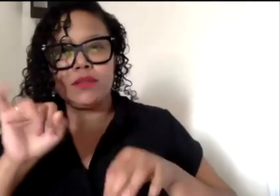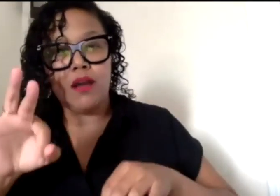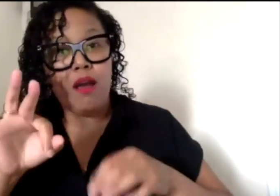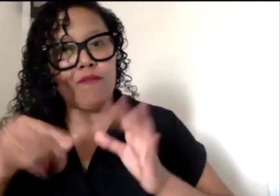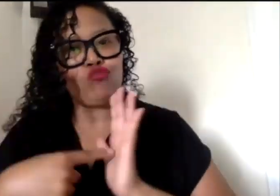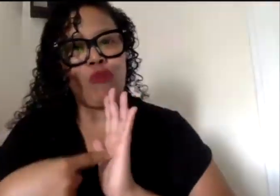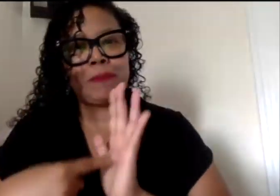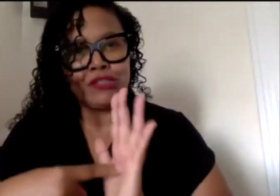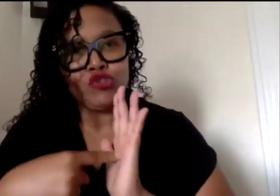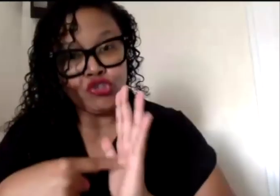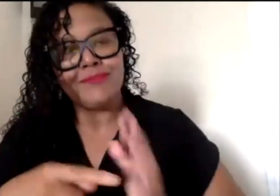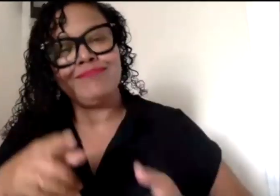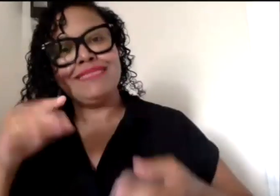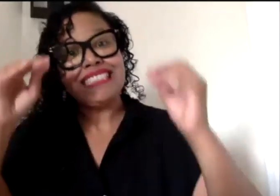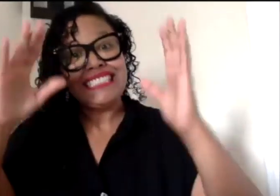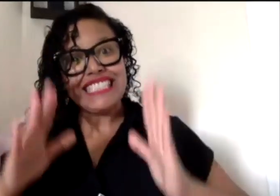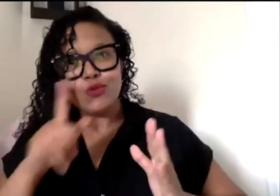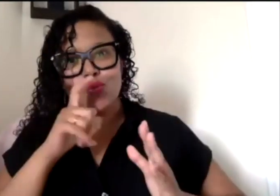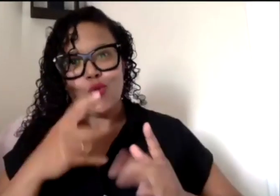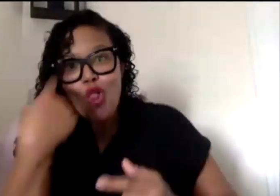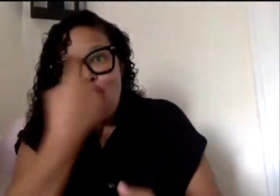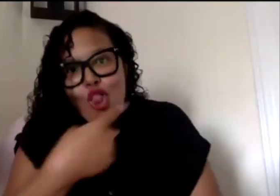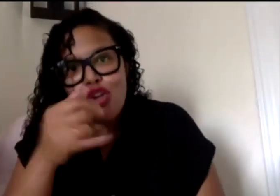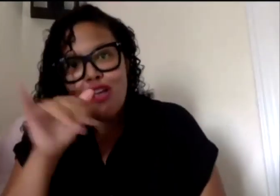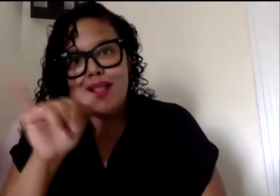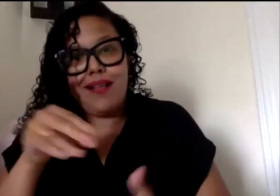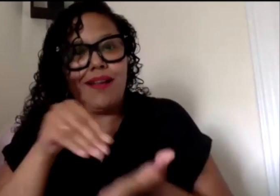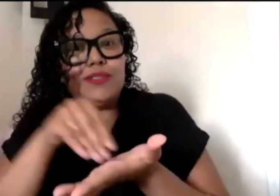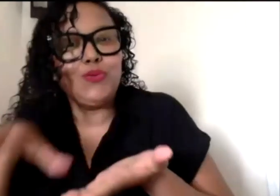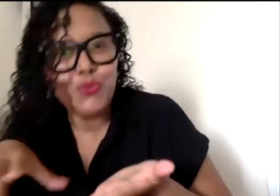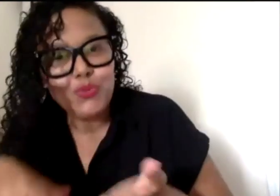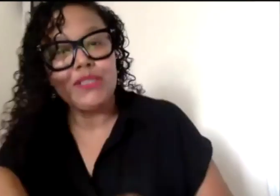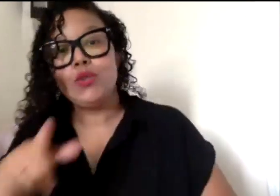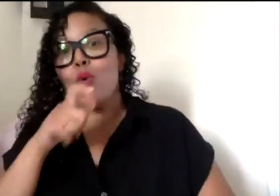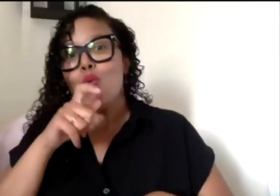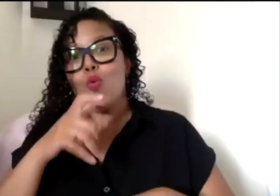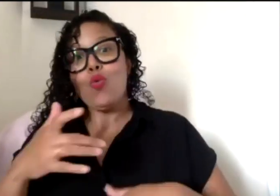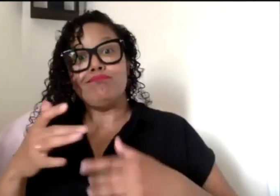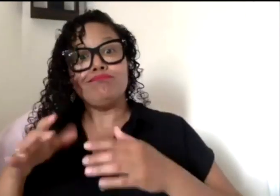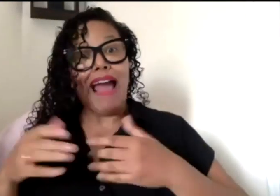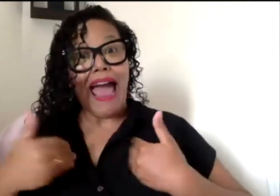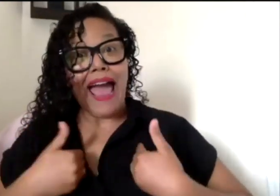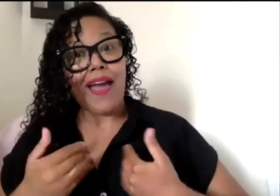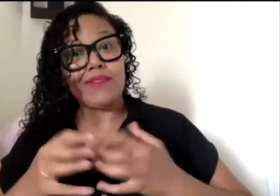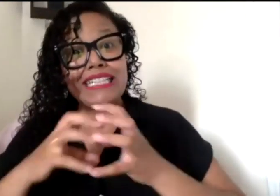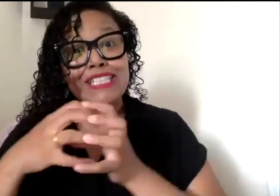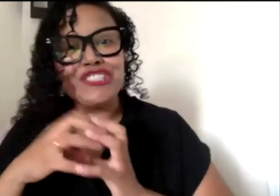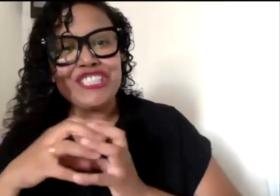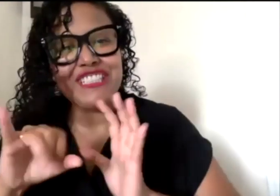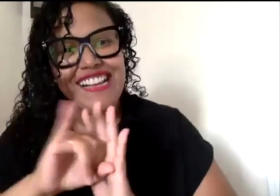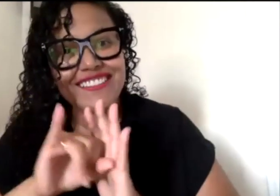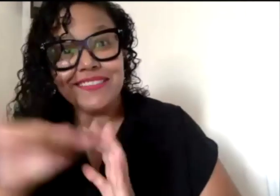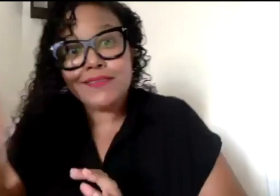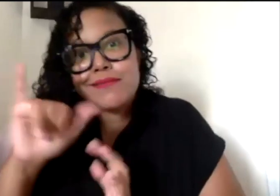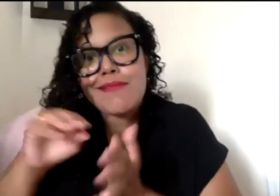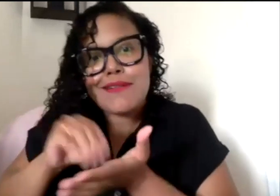often, in terms of representation, teachers who look like the students they're teaching and